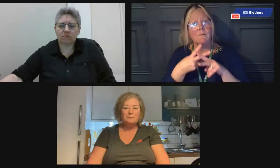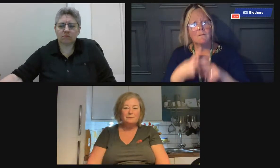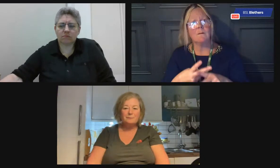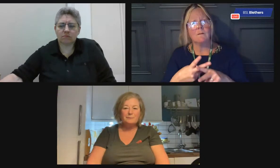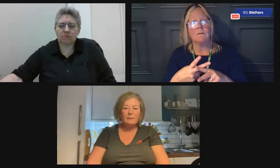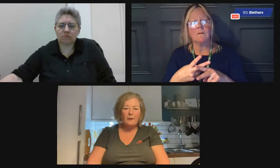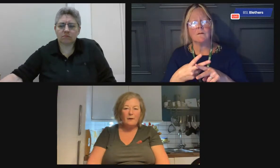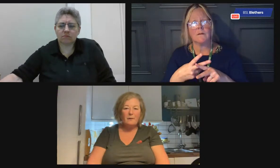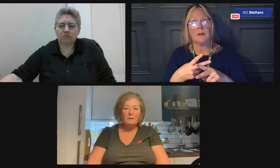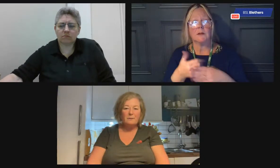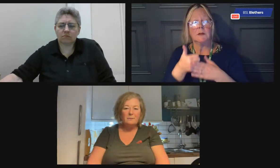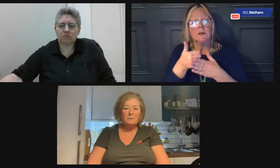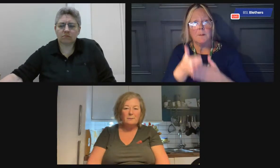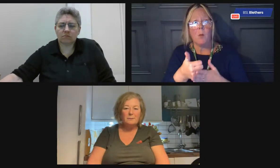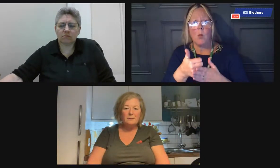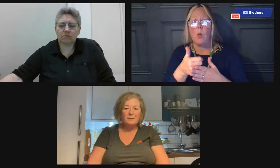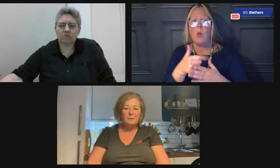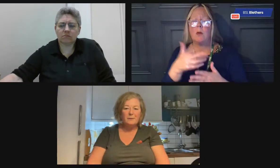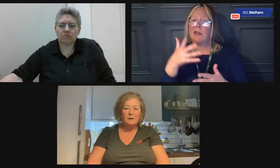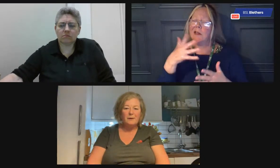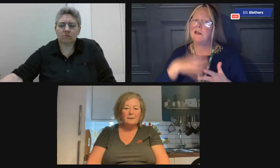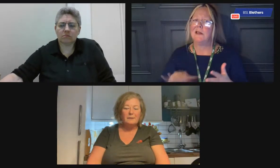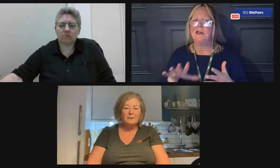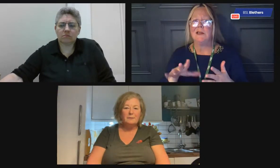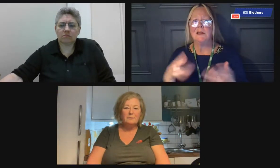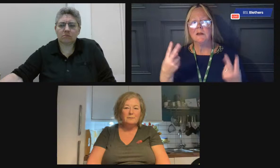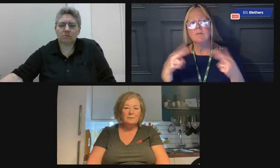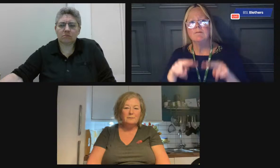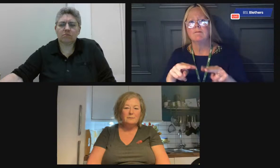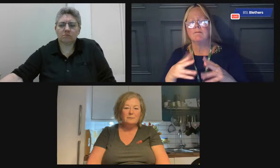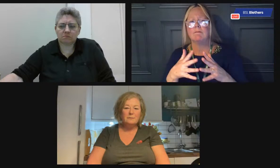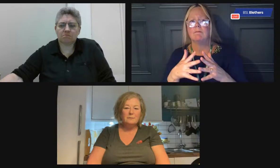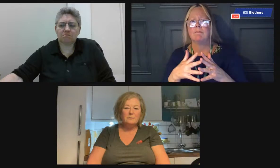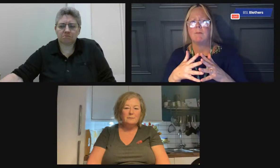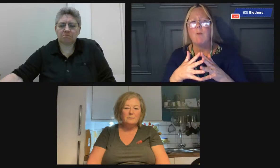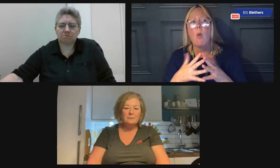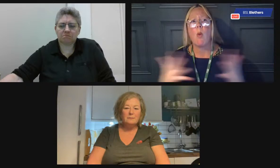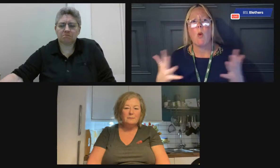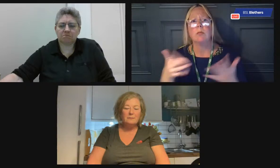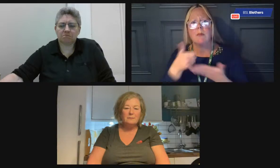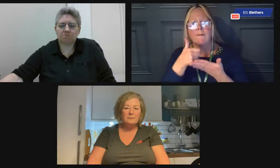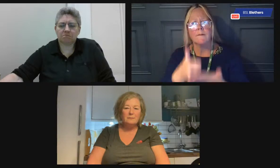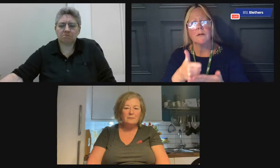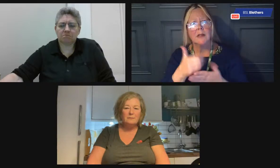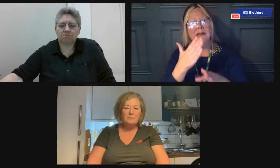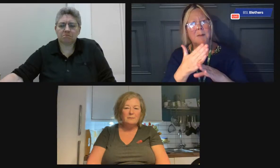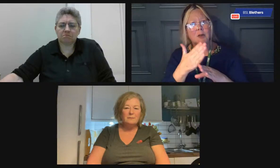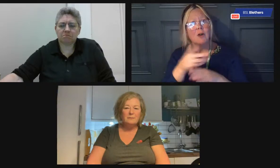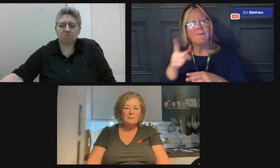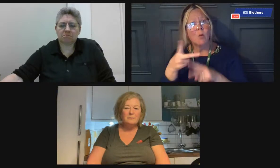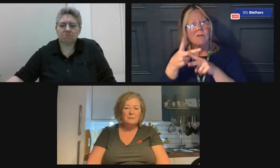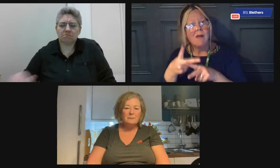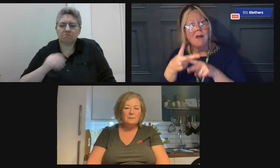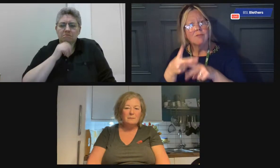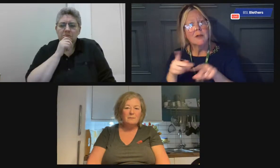But I agree, end of life care is and support in that is vital.